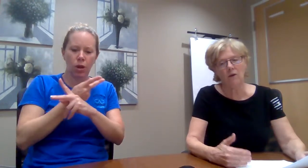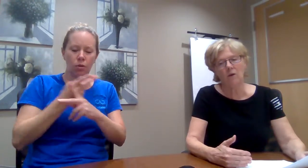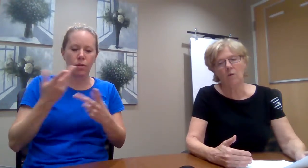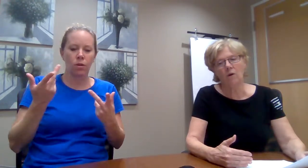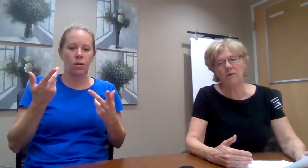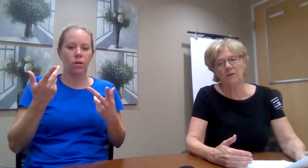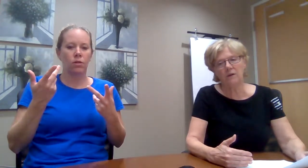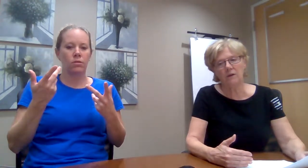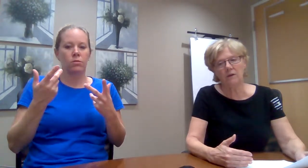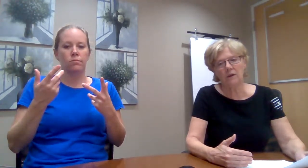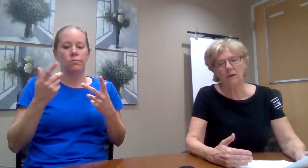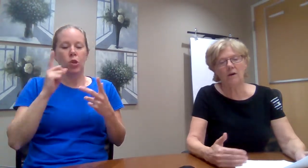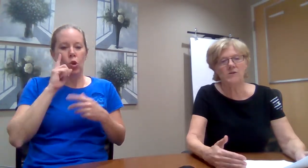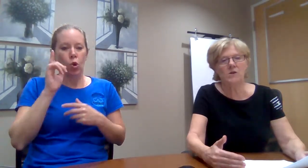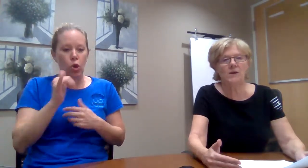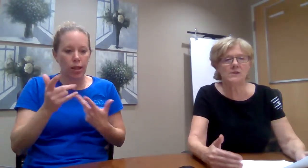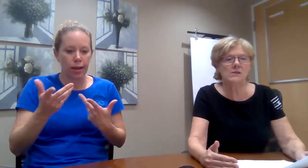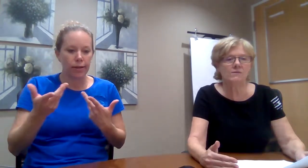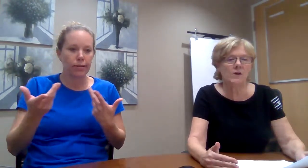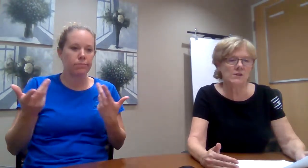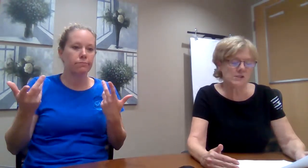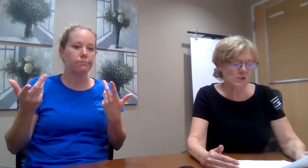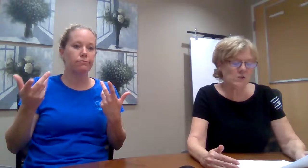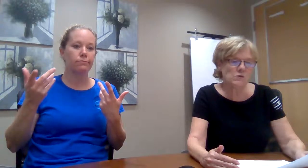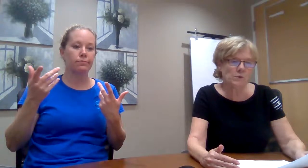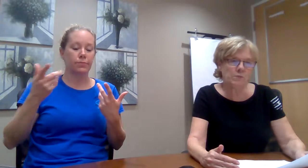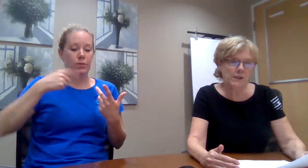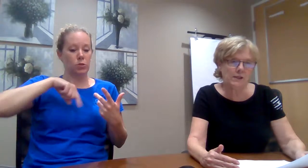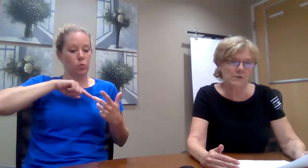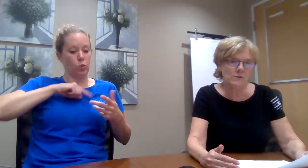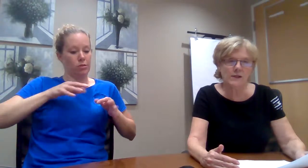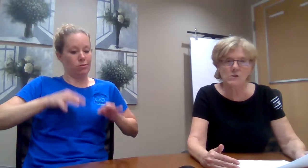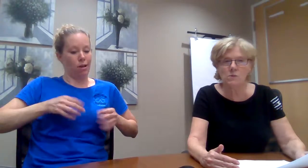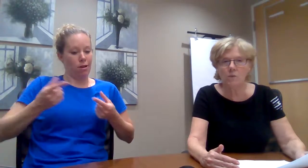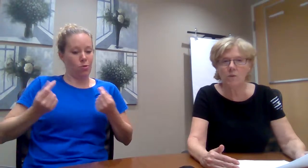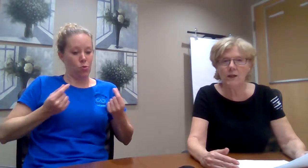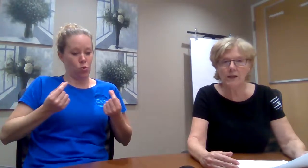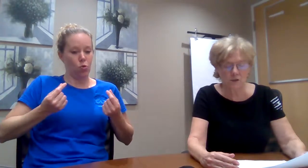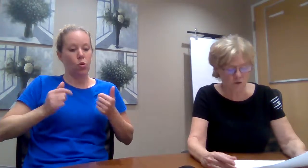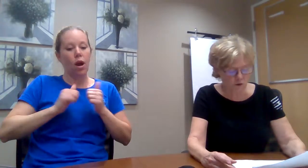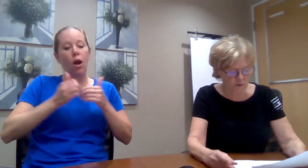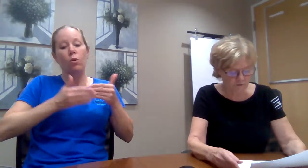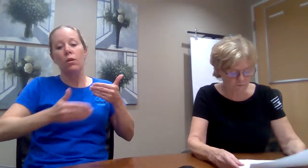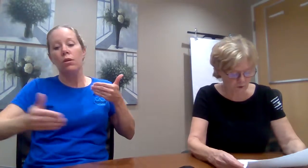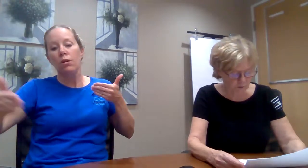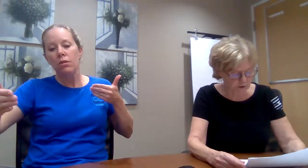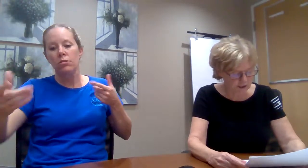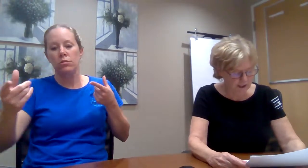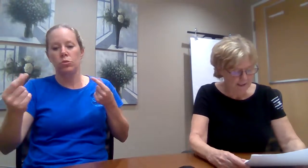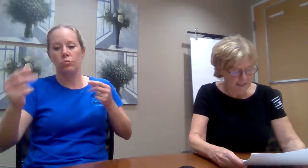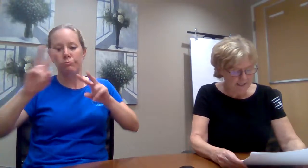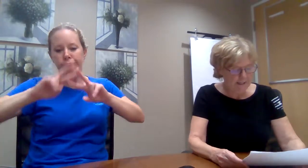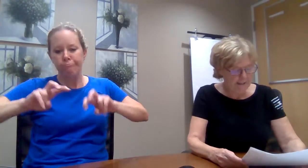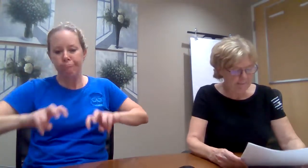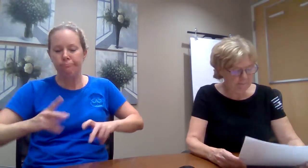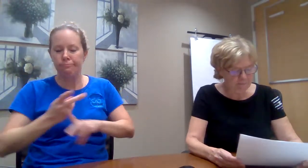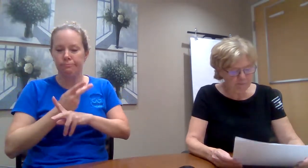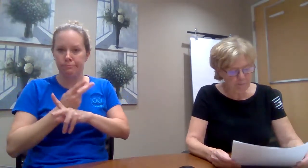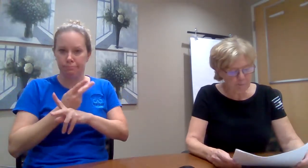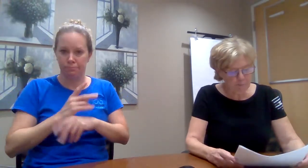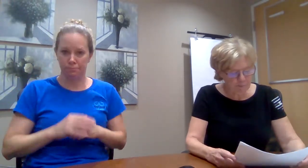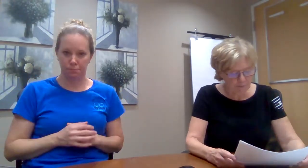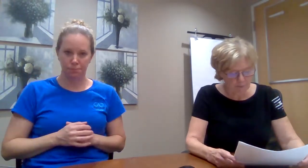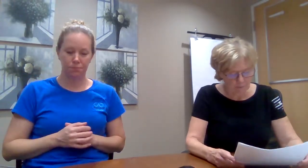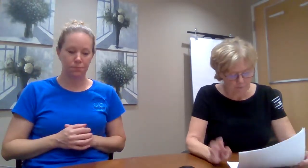work, what the consequences of our decisions will be. So that's what we would like to do going forward.